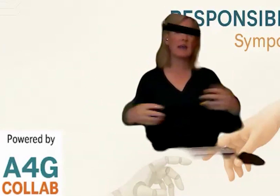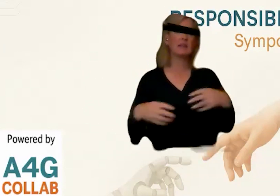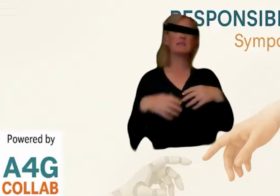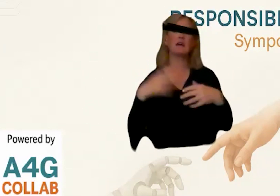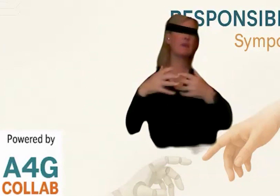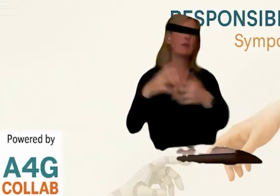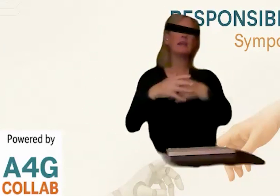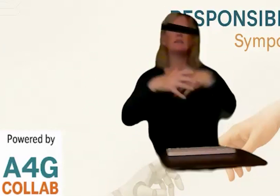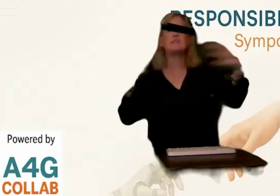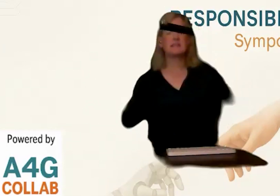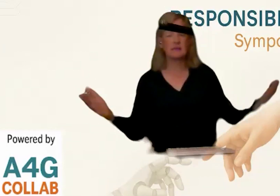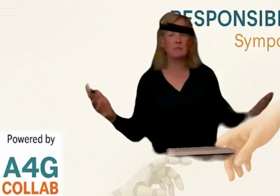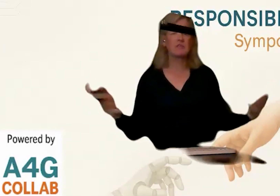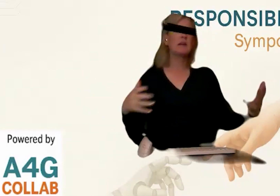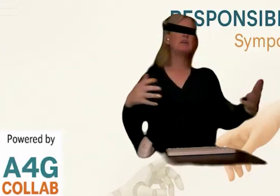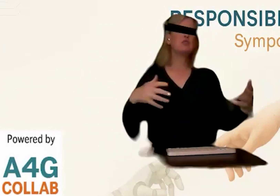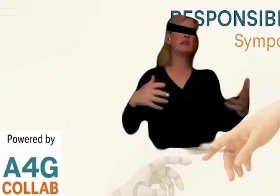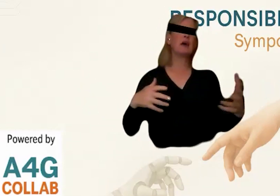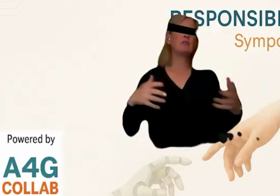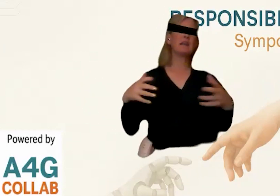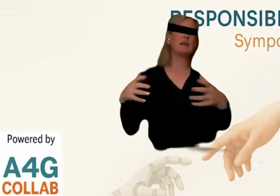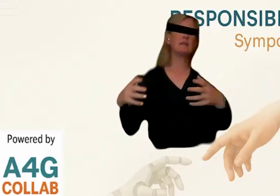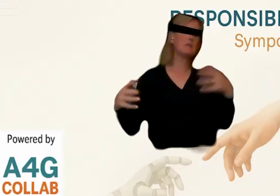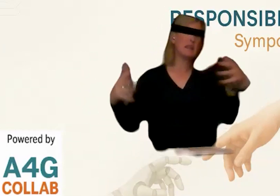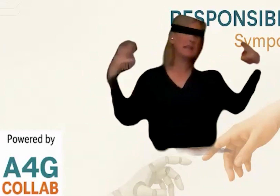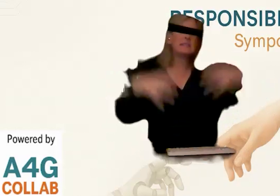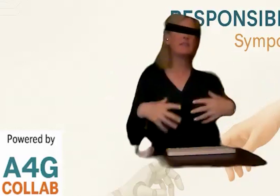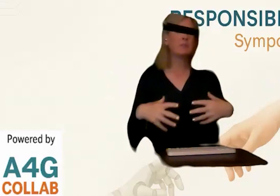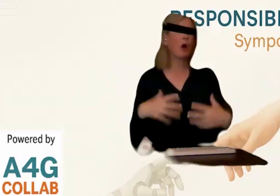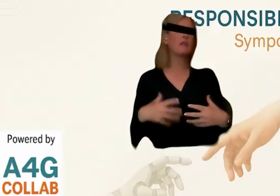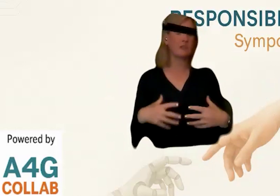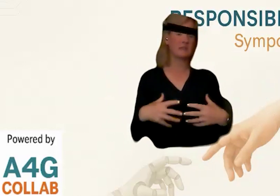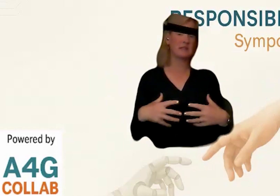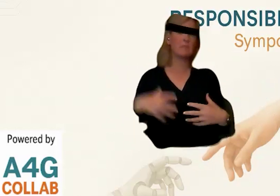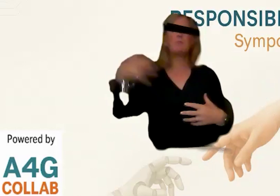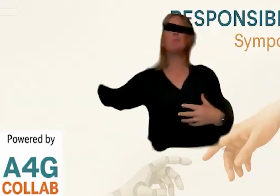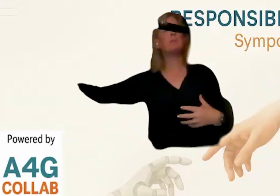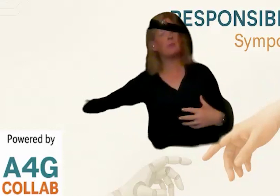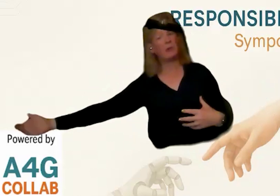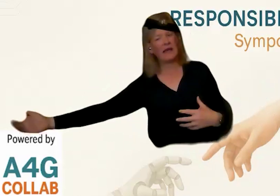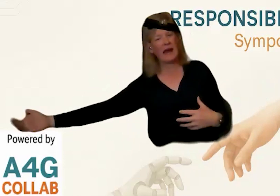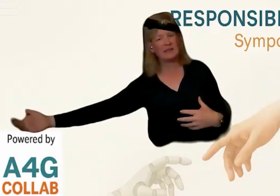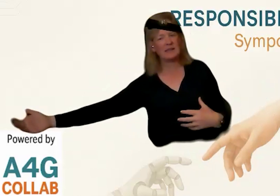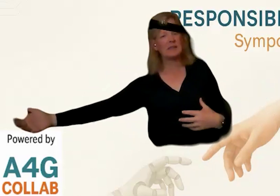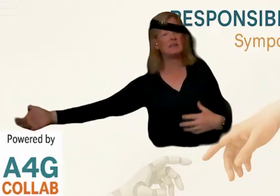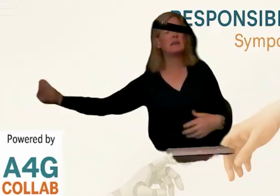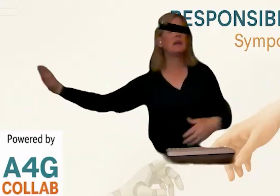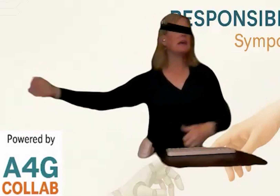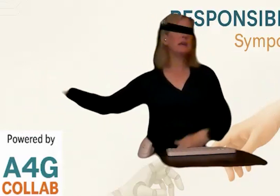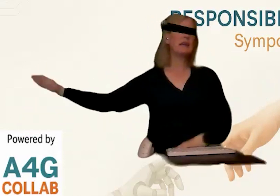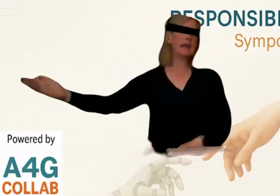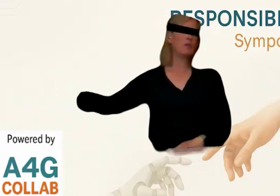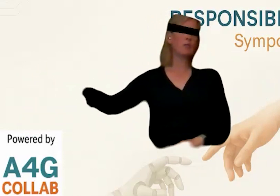data sets, federated systems to allow data that isn't even part of our system, but maybe we can access